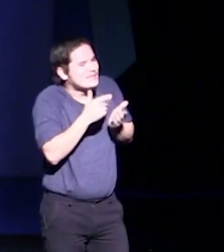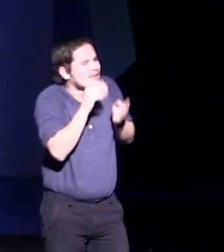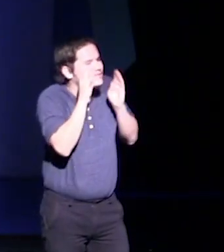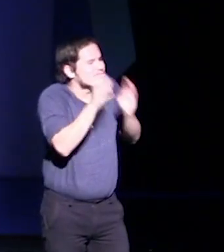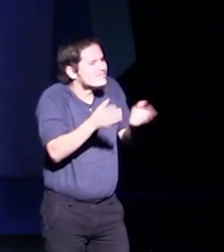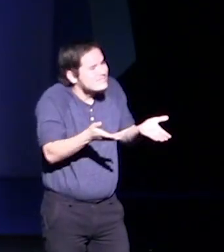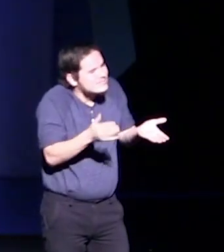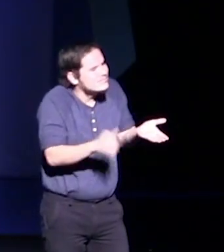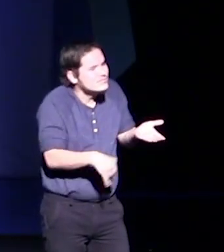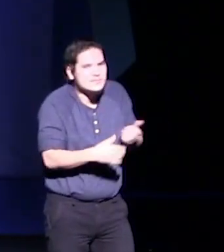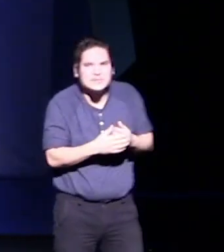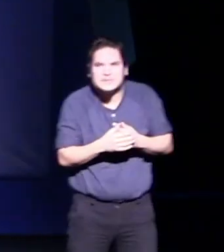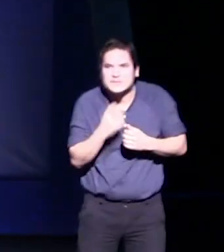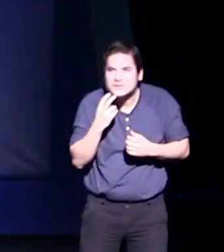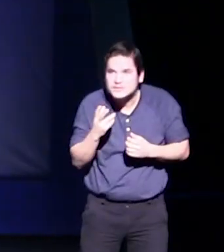When asked for a reason why he lost,